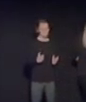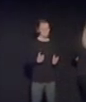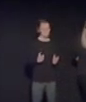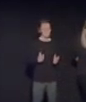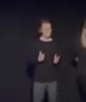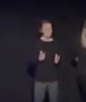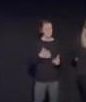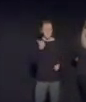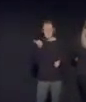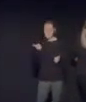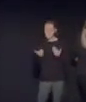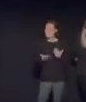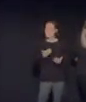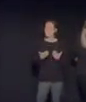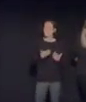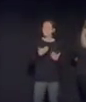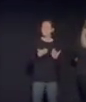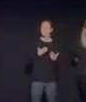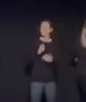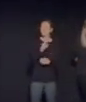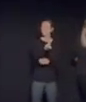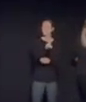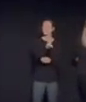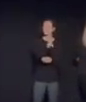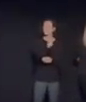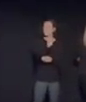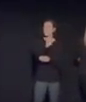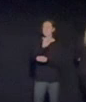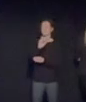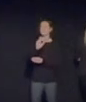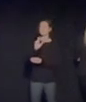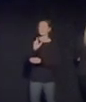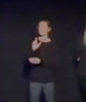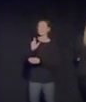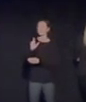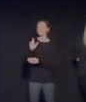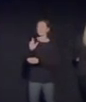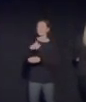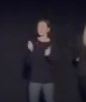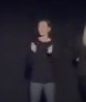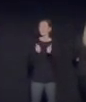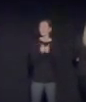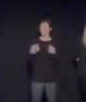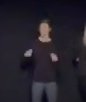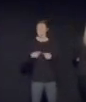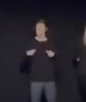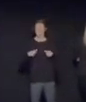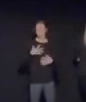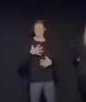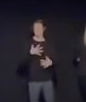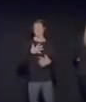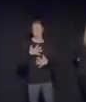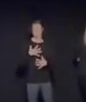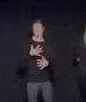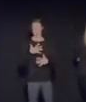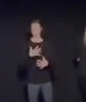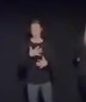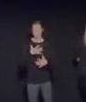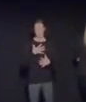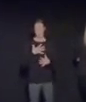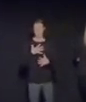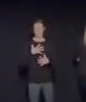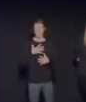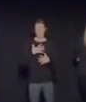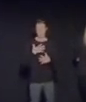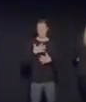Or how about Dr. Eel, with your pulsating electricity and vast